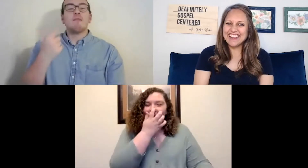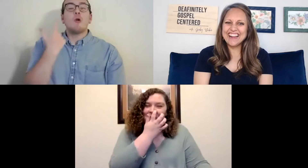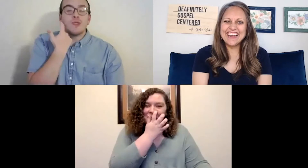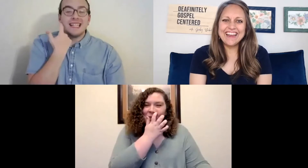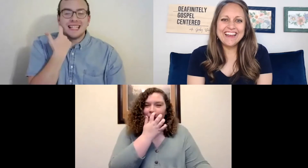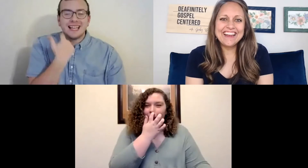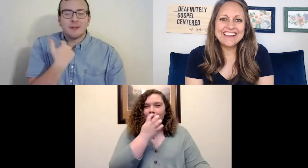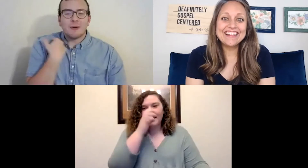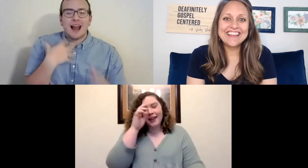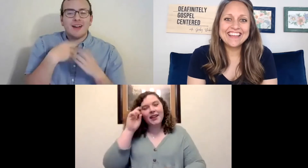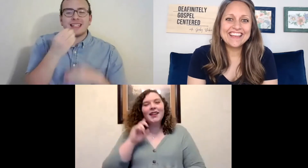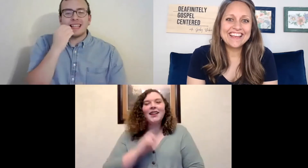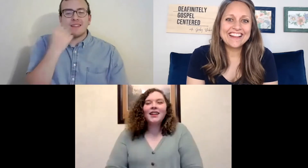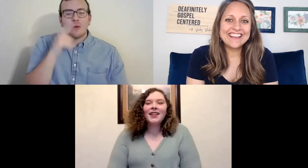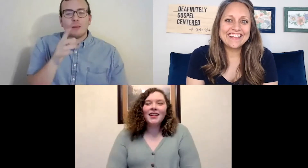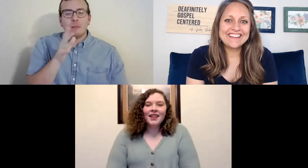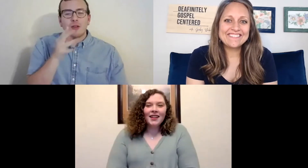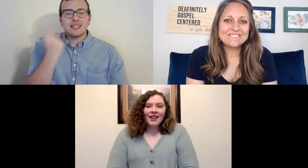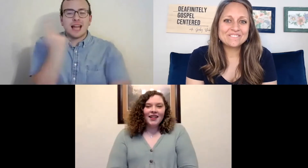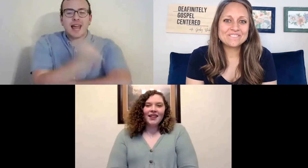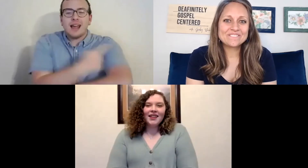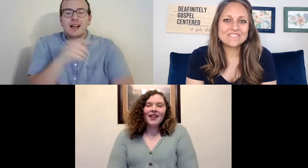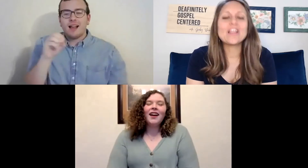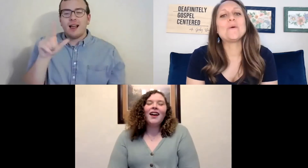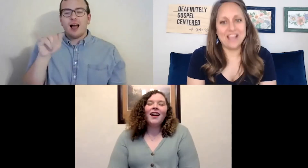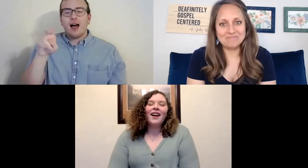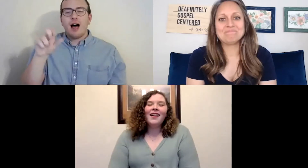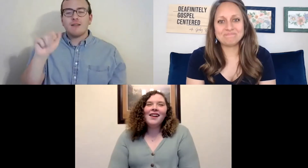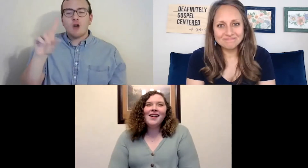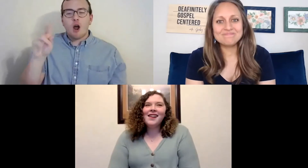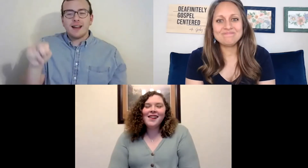How funny. to Olive Garden, and